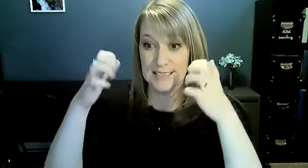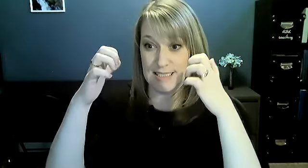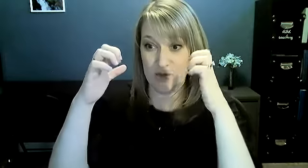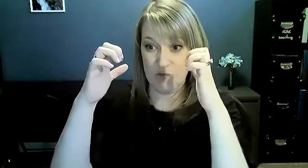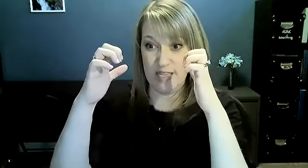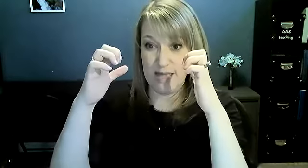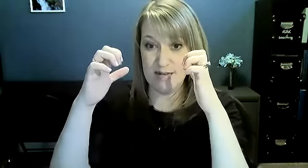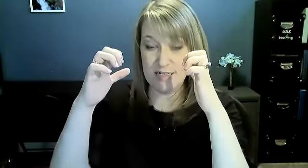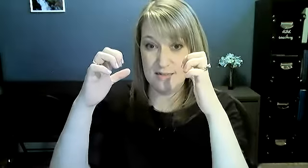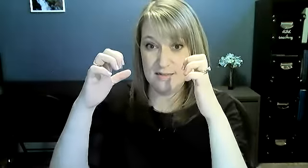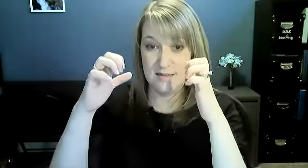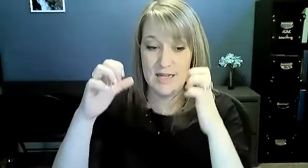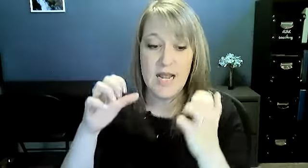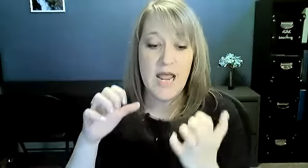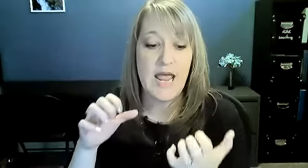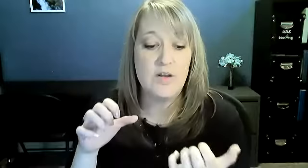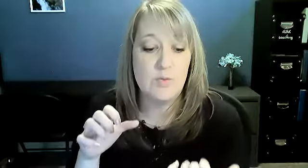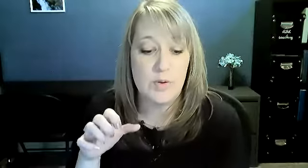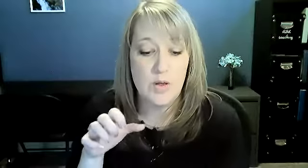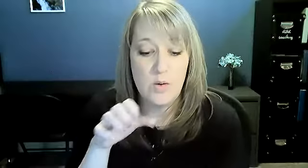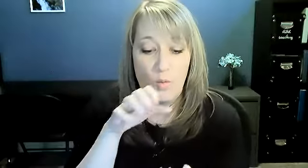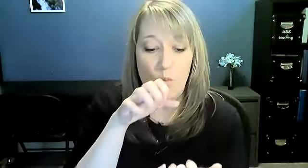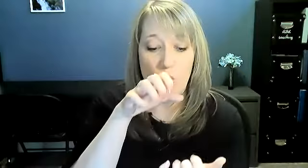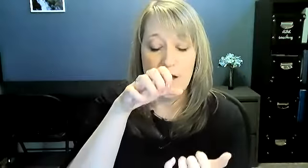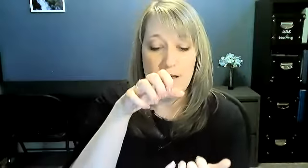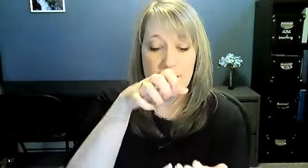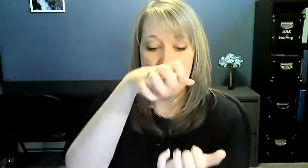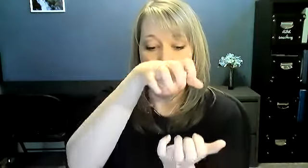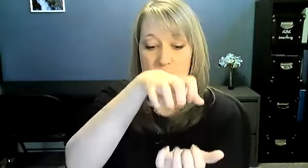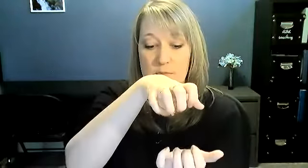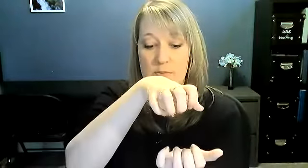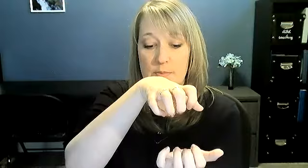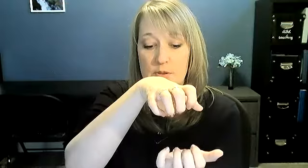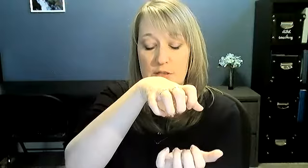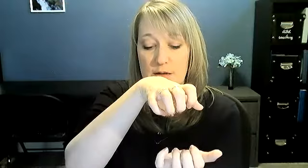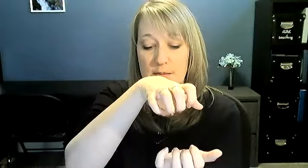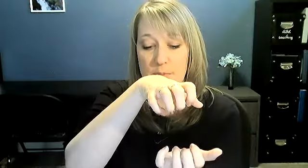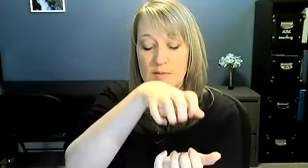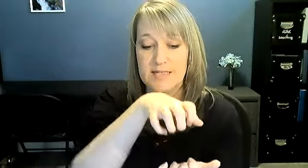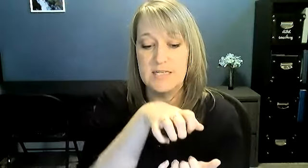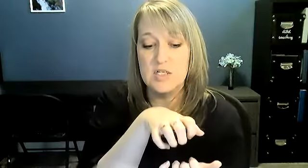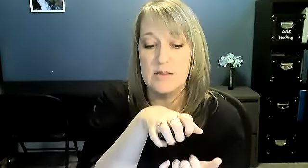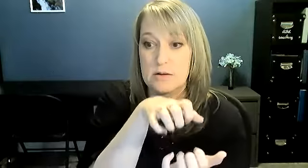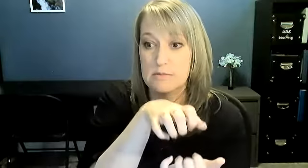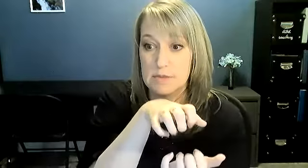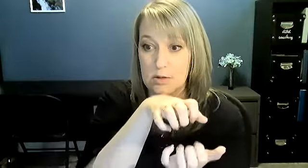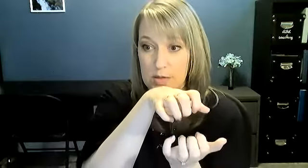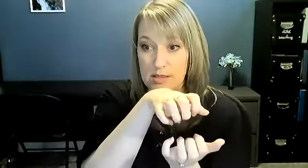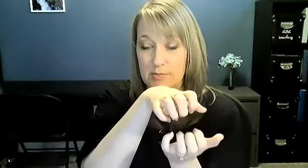like really bent, and you put one put your palms facing each other, you know, one on top of the